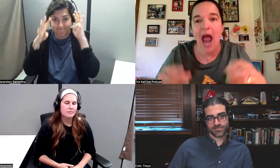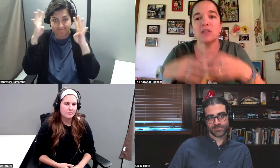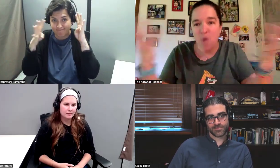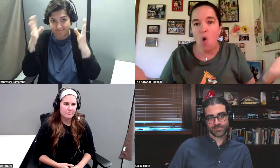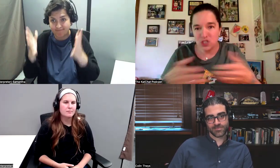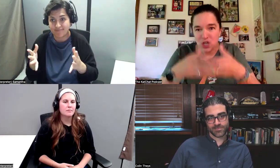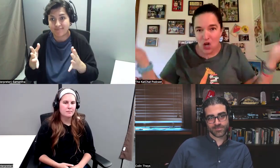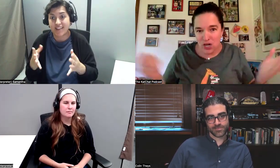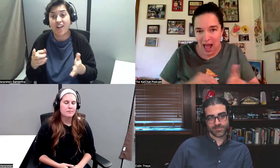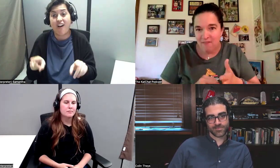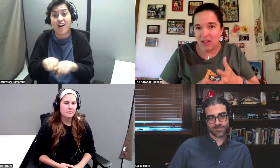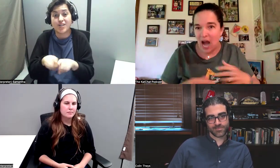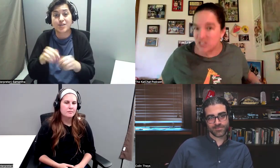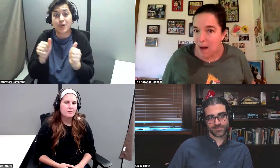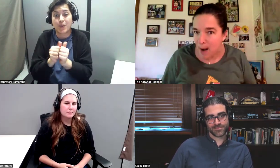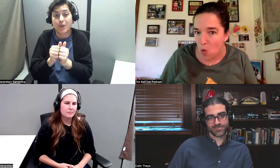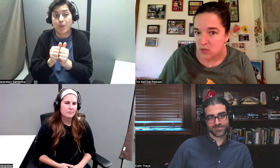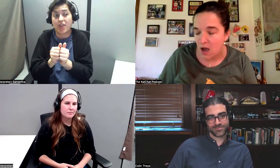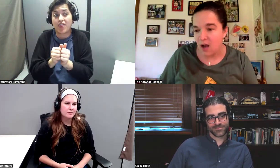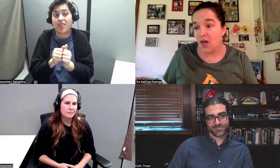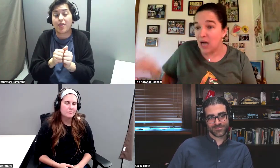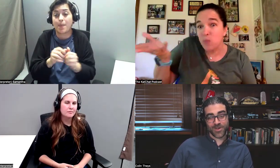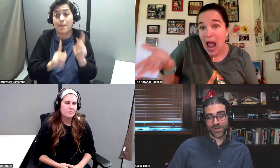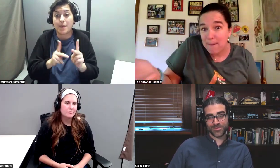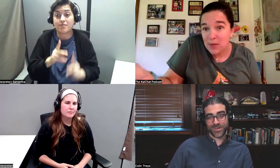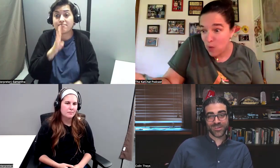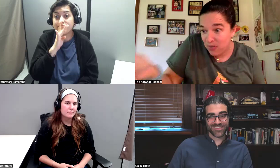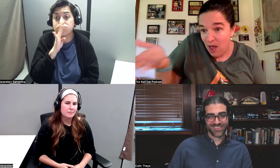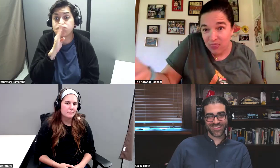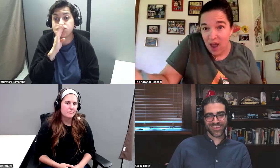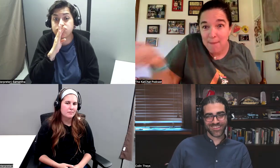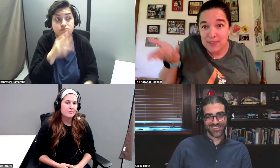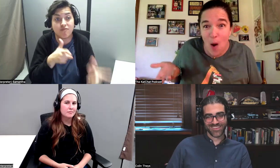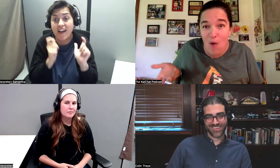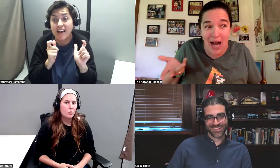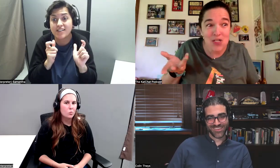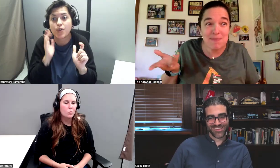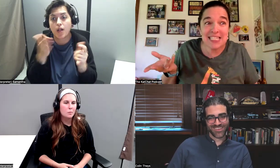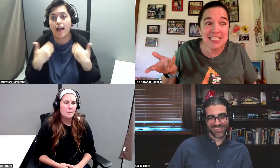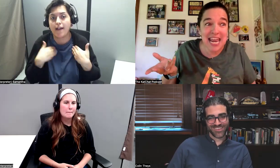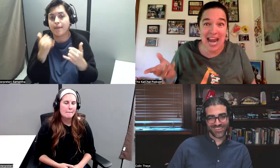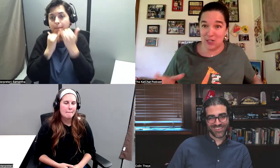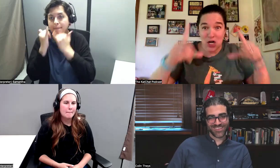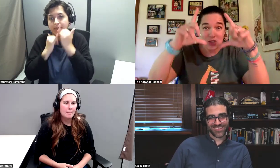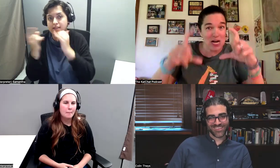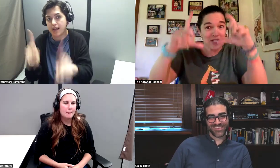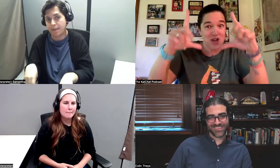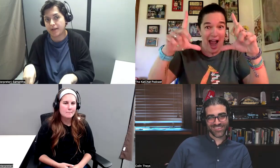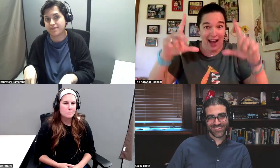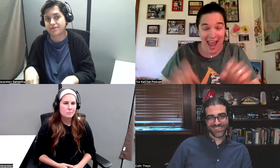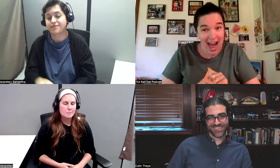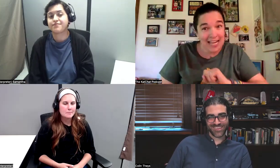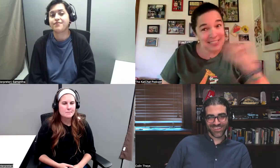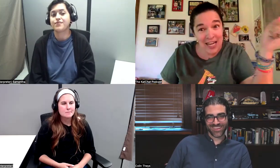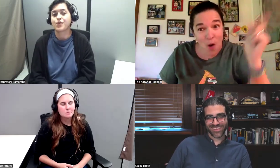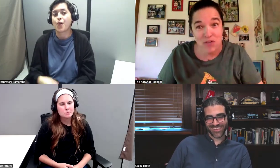too fast, of course, you're gonna have a lot of typos. That's Oh, what I'm happened sure. with the episode I cooked with the tea. I took a